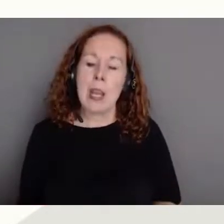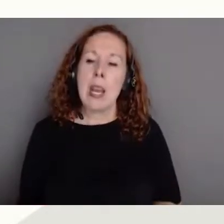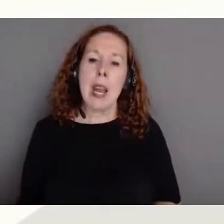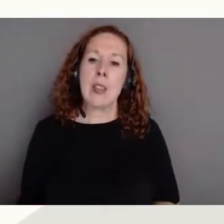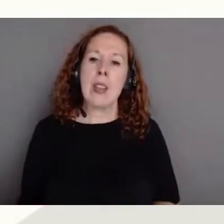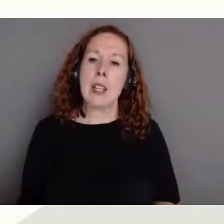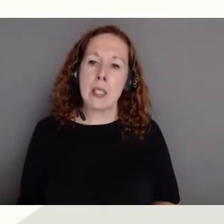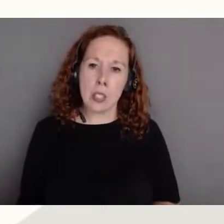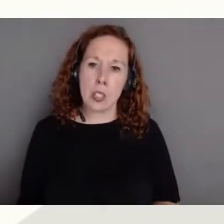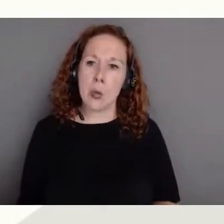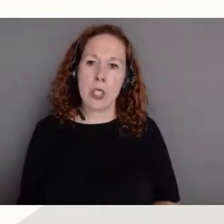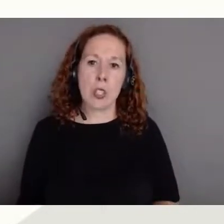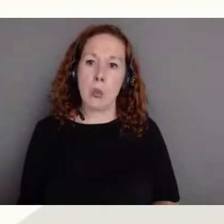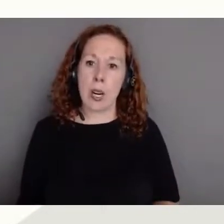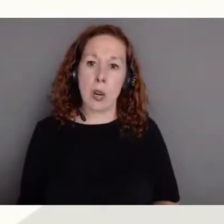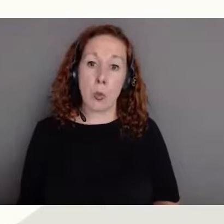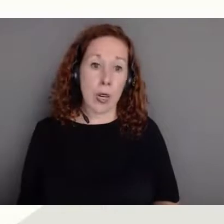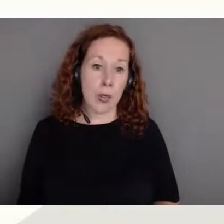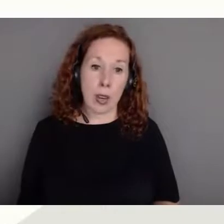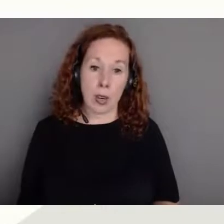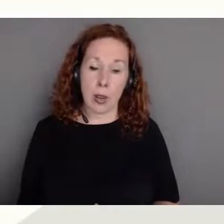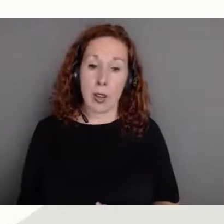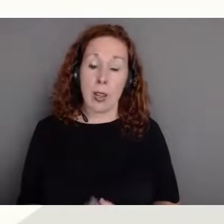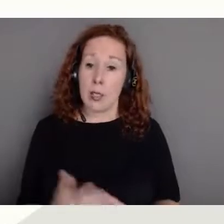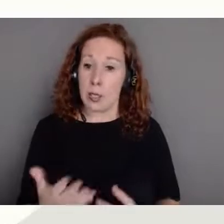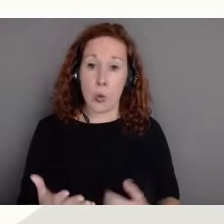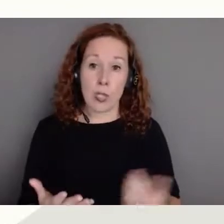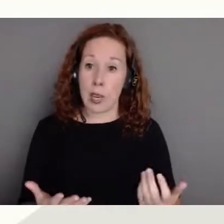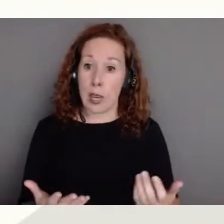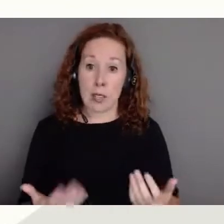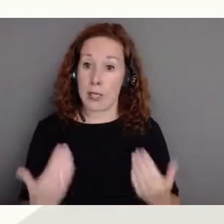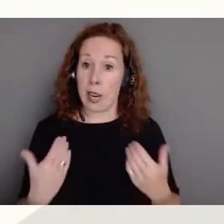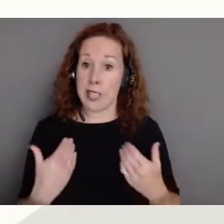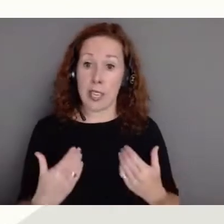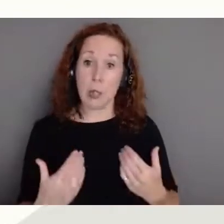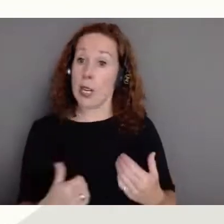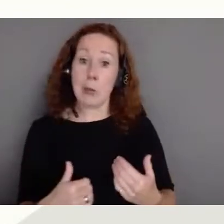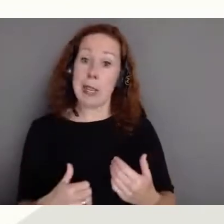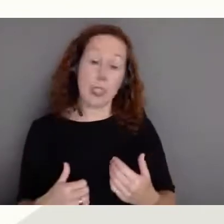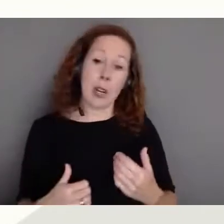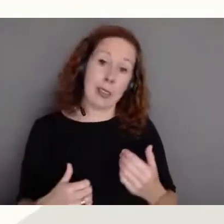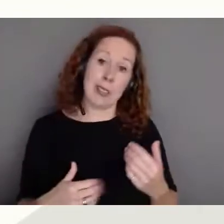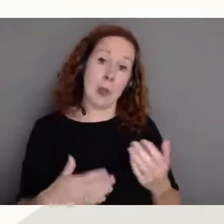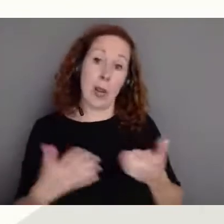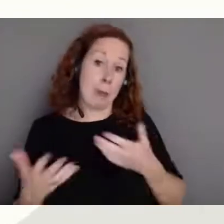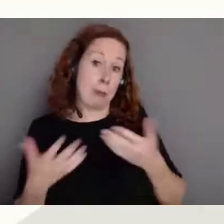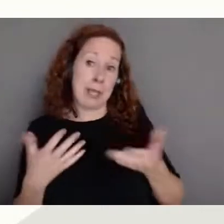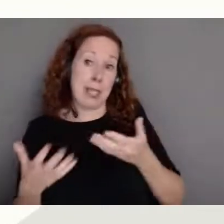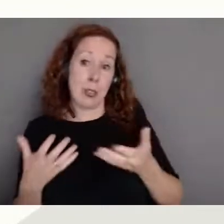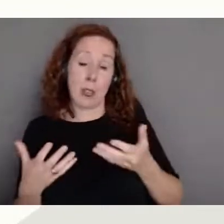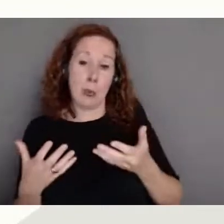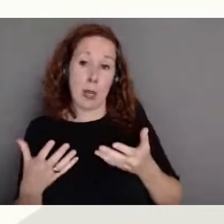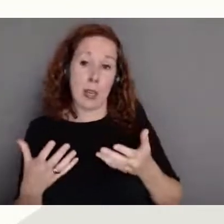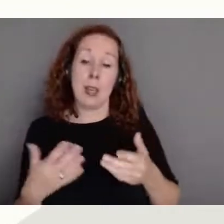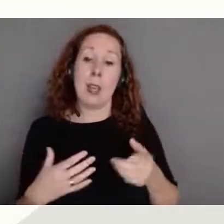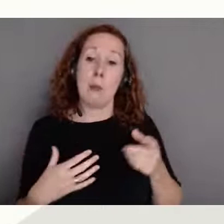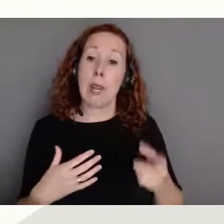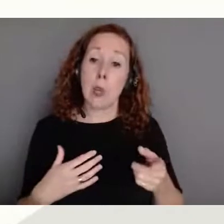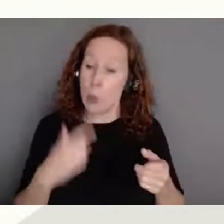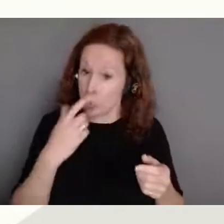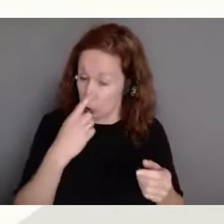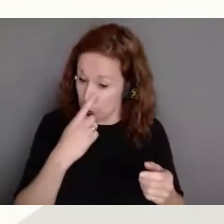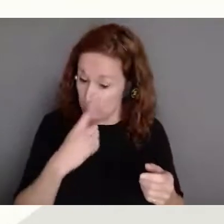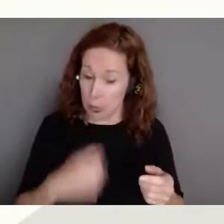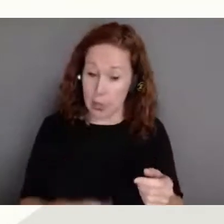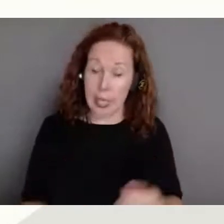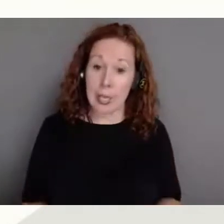interpreters. And that's a situation where we're there. So, say I take a 20-minute chunk, so I'm busy interpreting. My